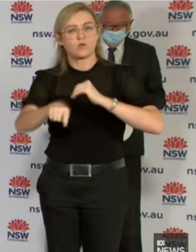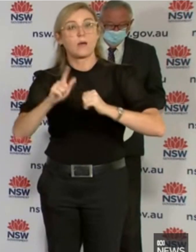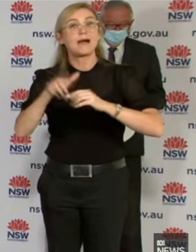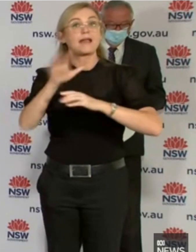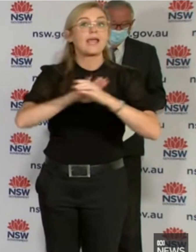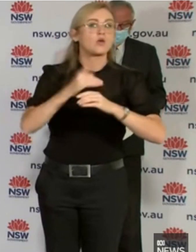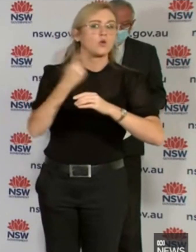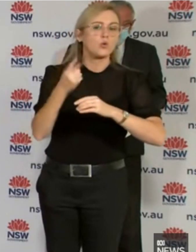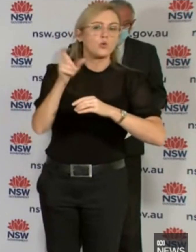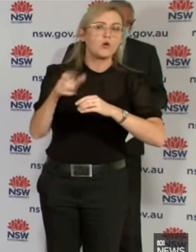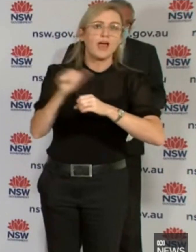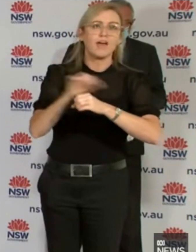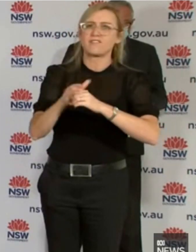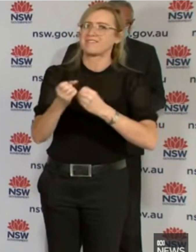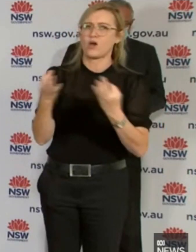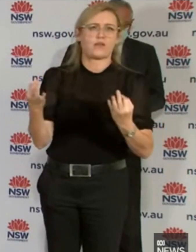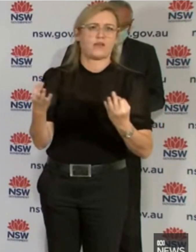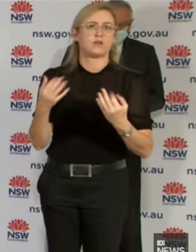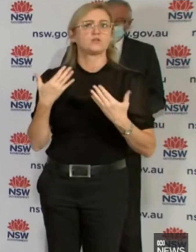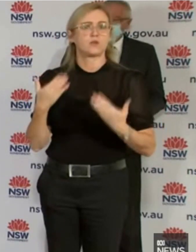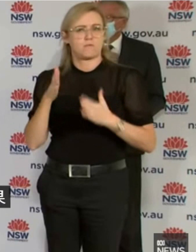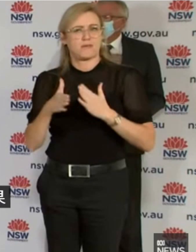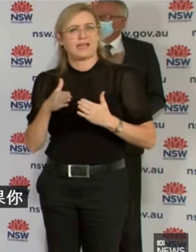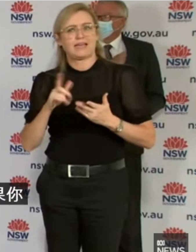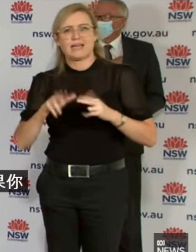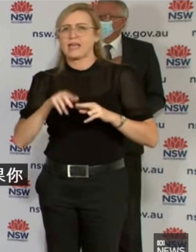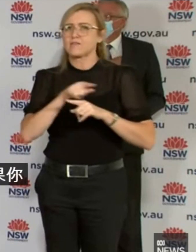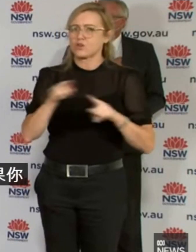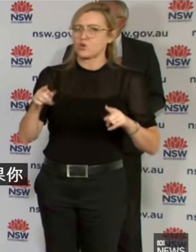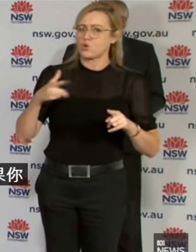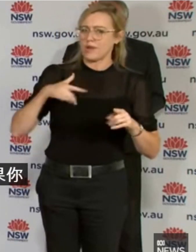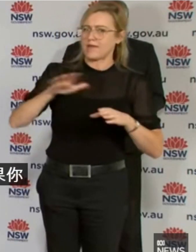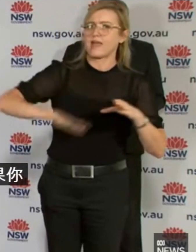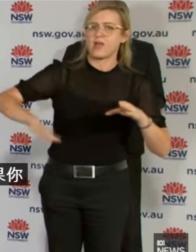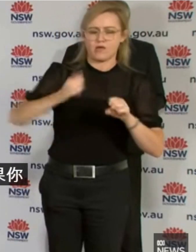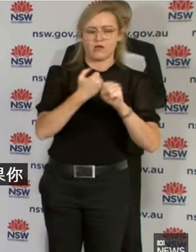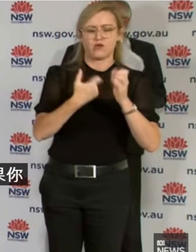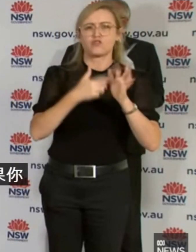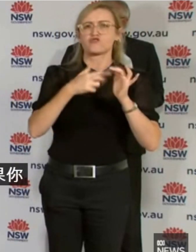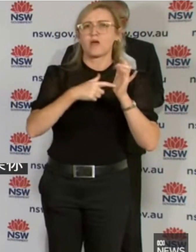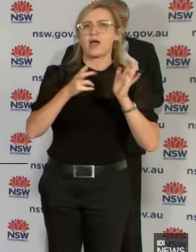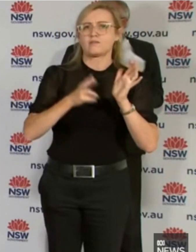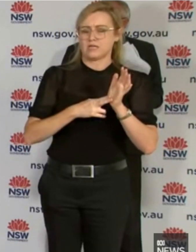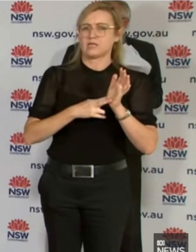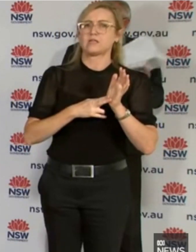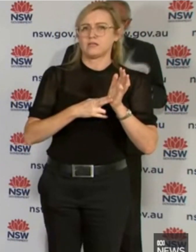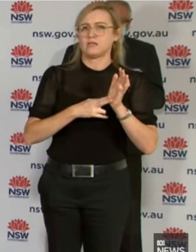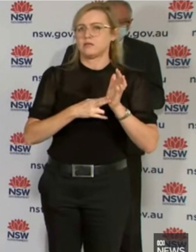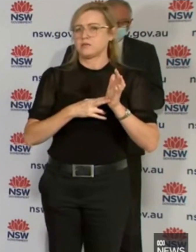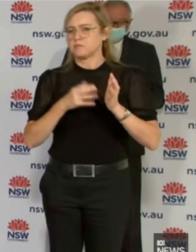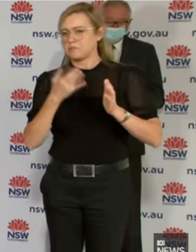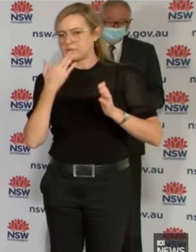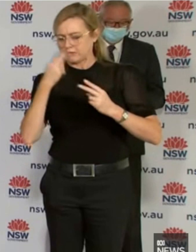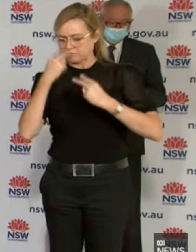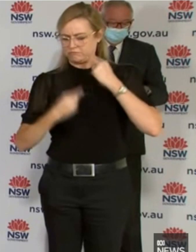any cases living in that catchment area. So if you live in the Grafton area, we particularly encourage you to be vigilant